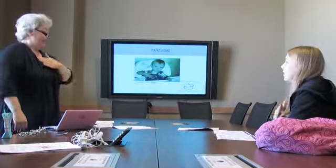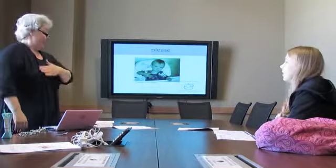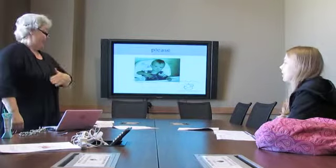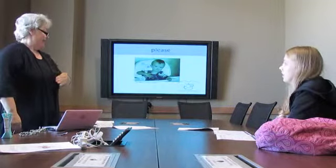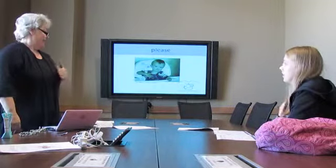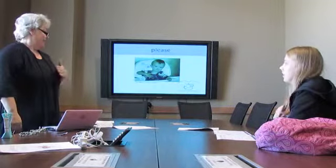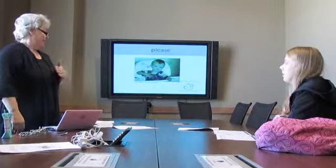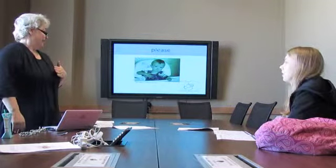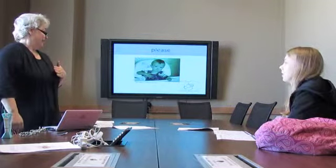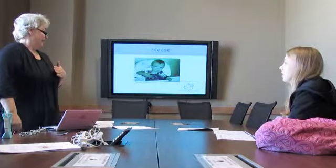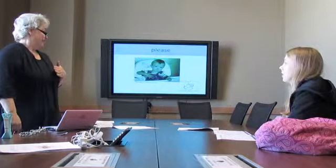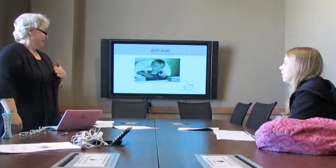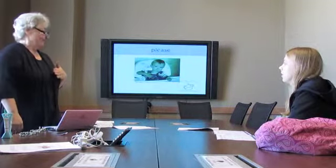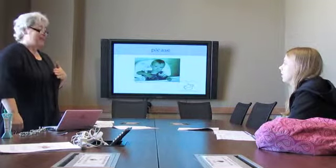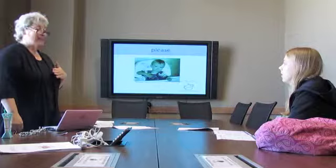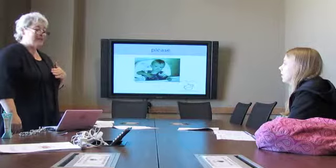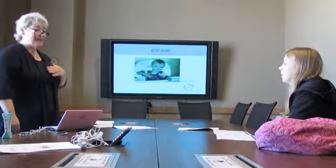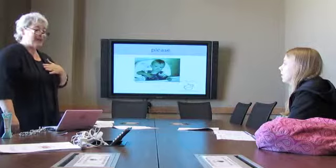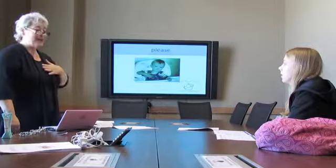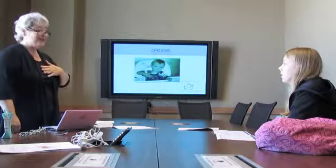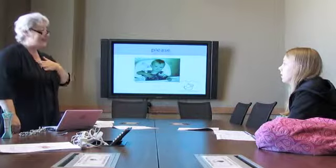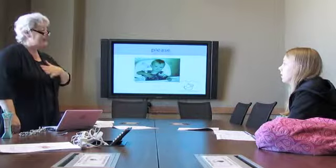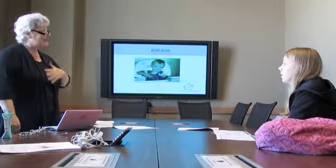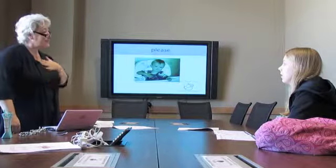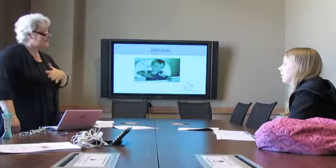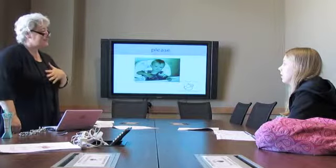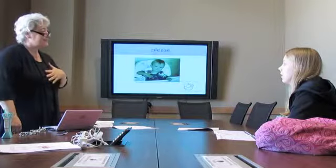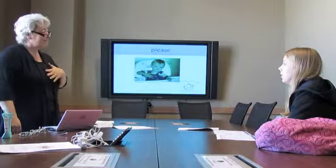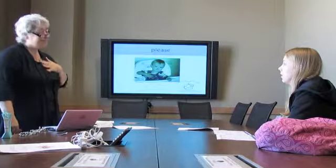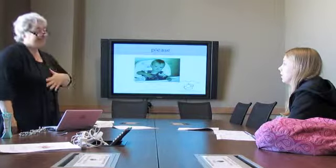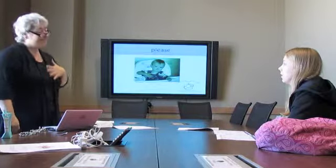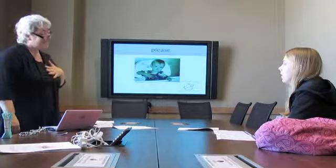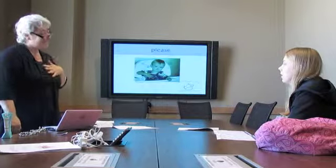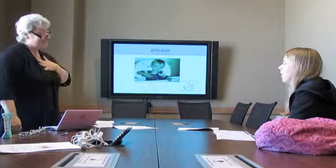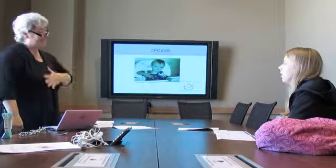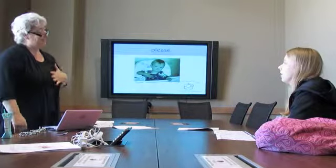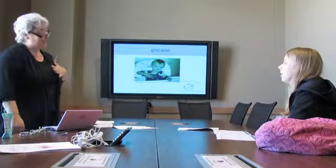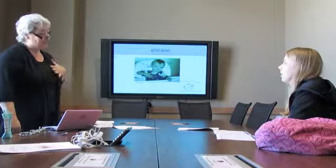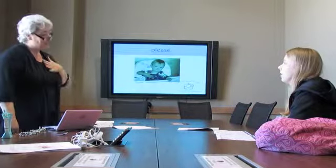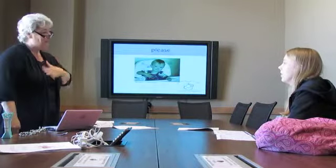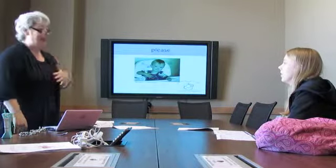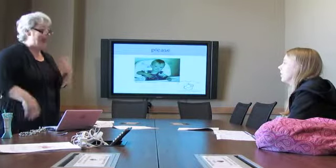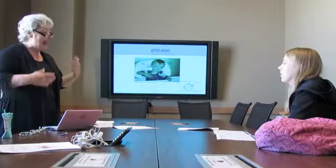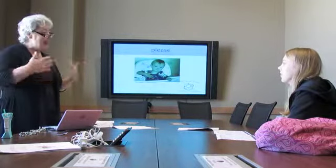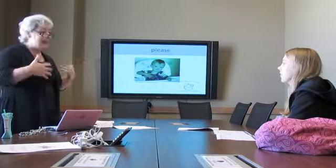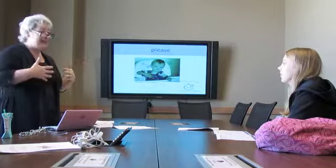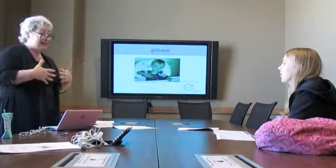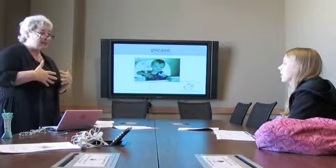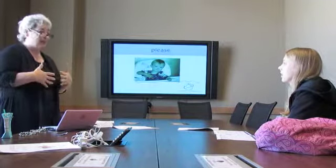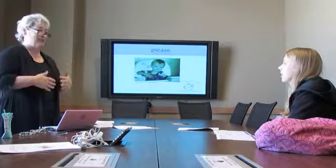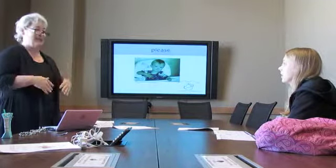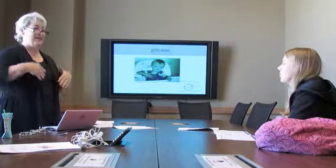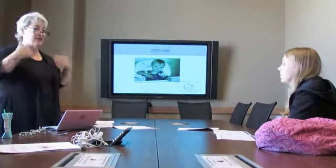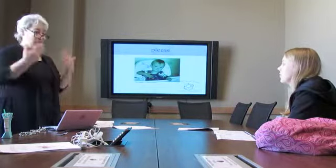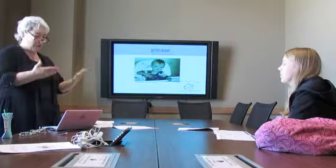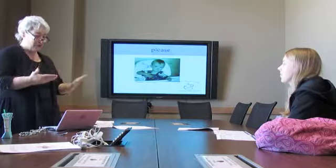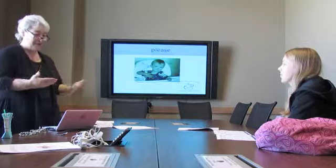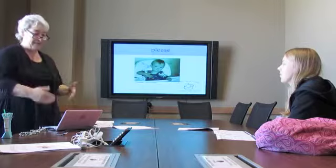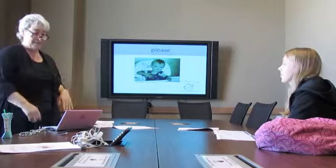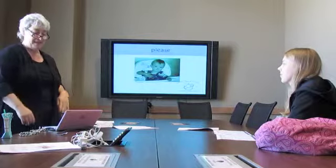we go. And, sometimes kids will just, but anything close, encourage them.